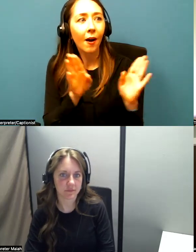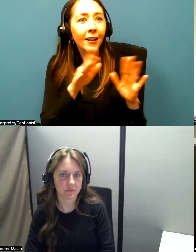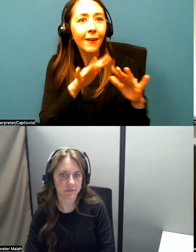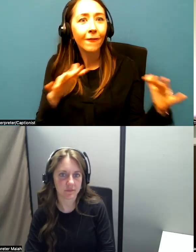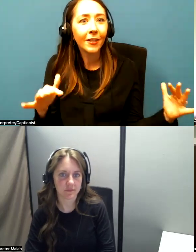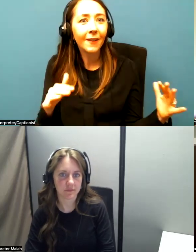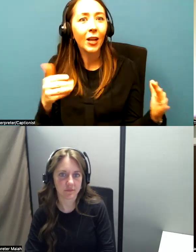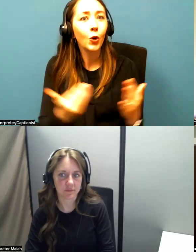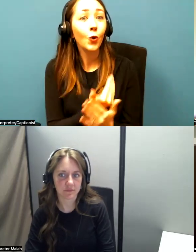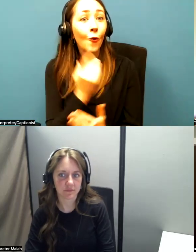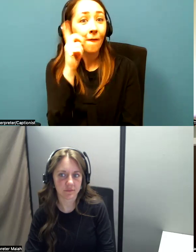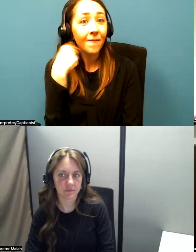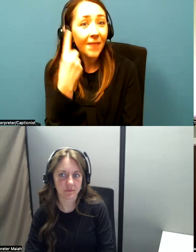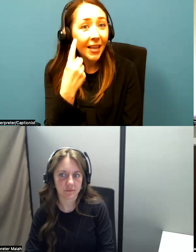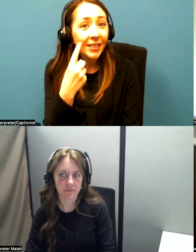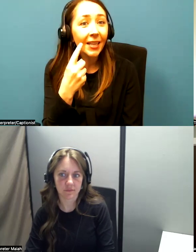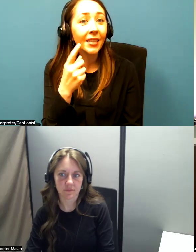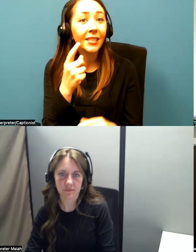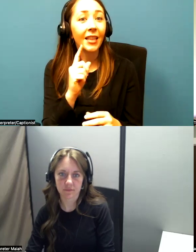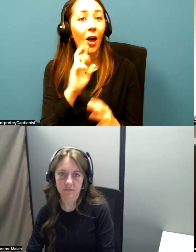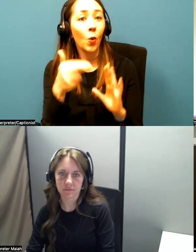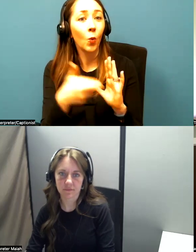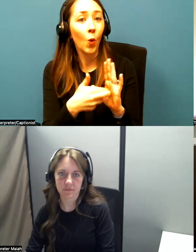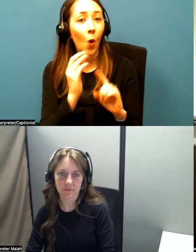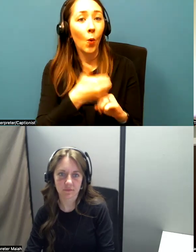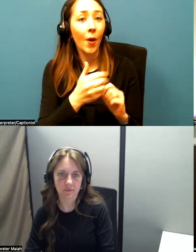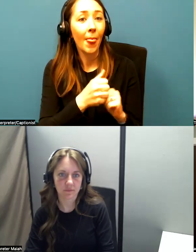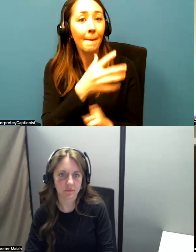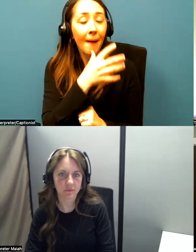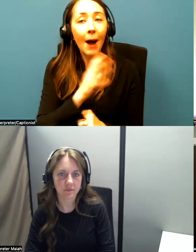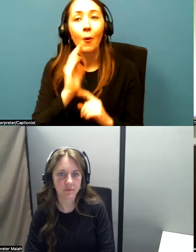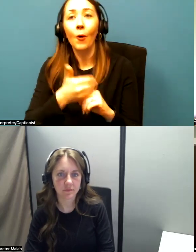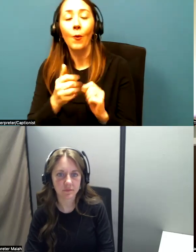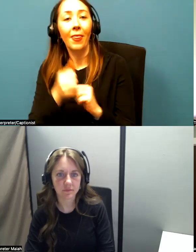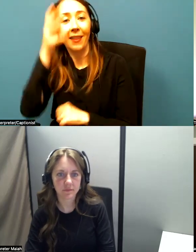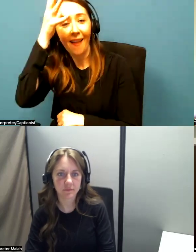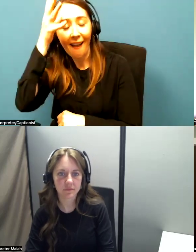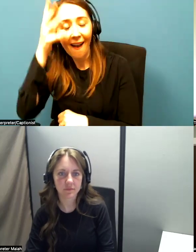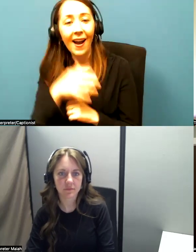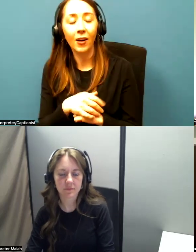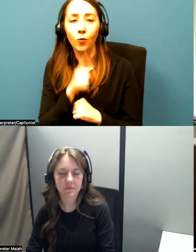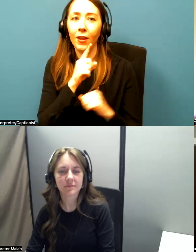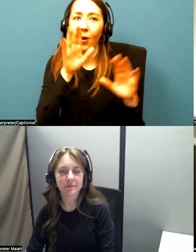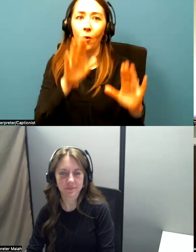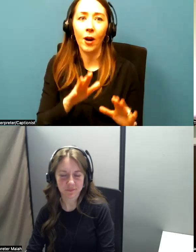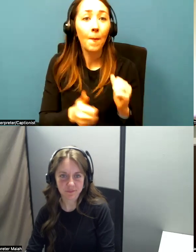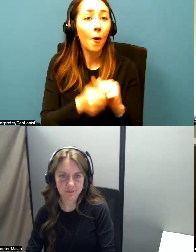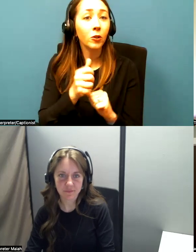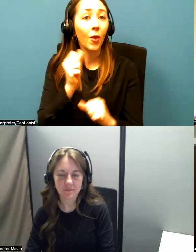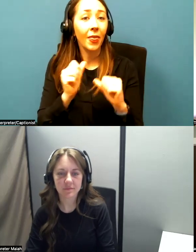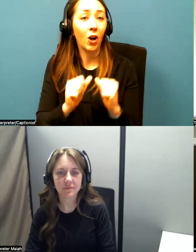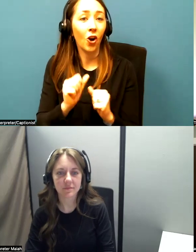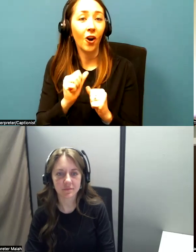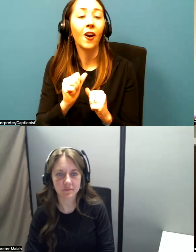fresh faces playing the mom and the dad. And, I just thought they were wonderful. They were primarily theater